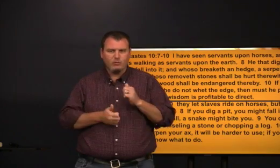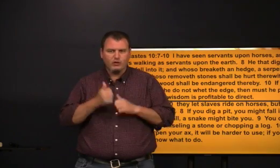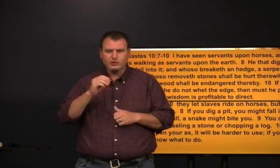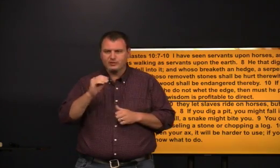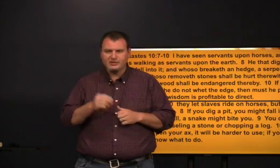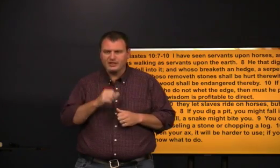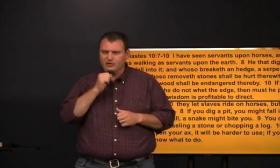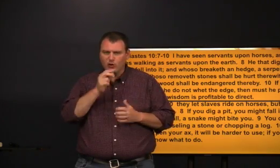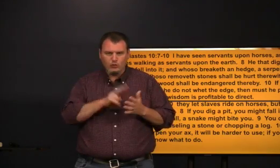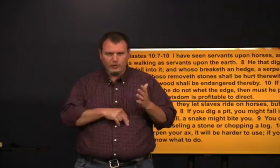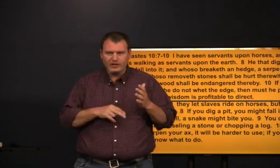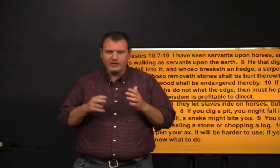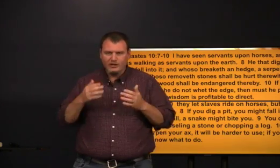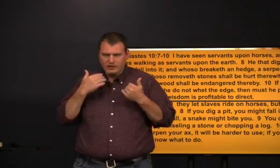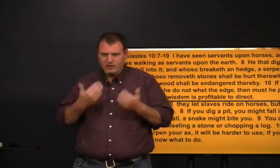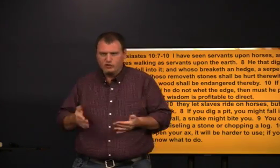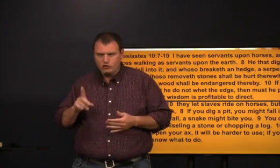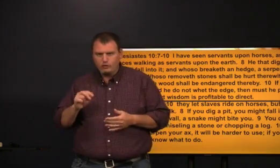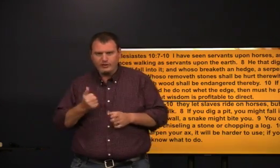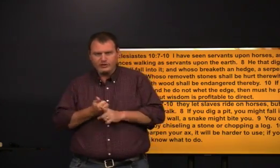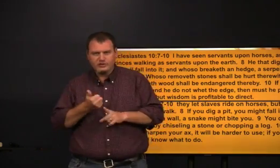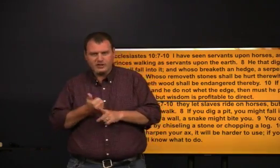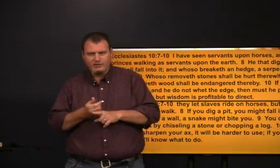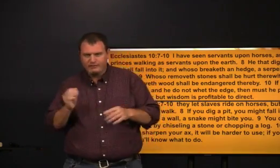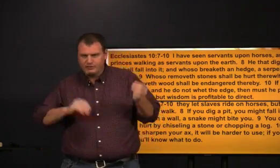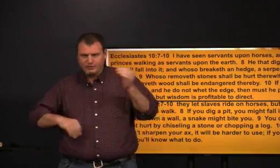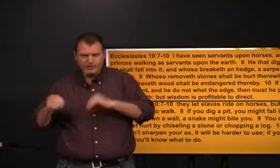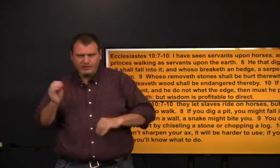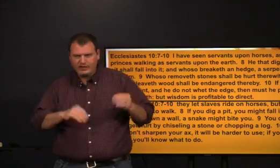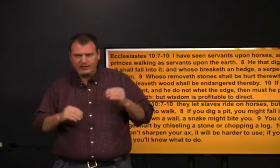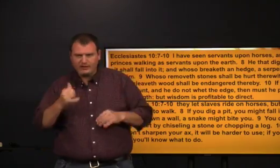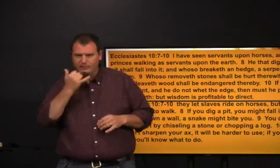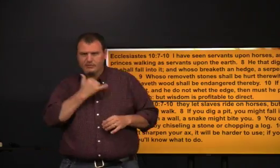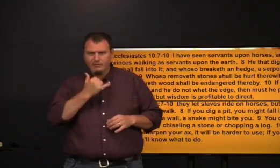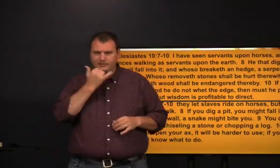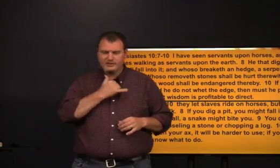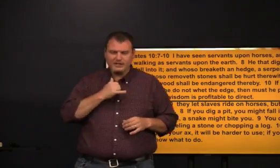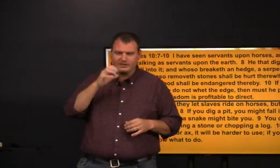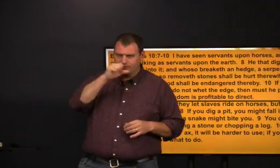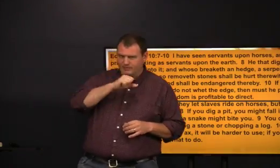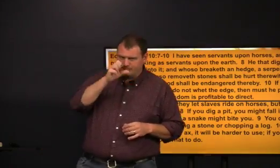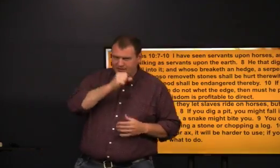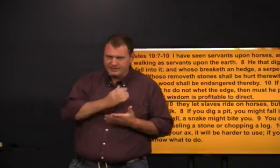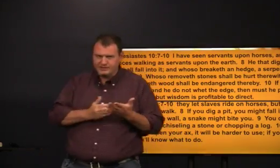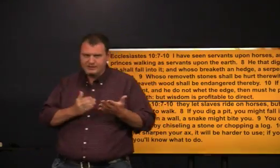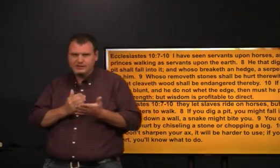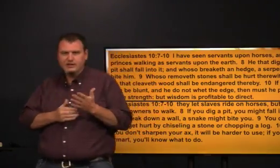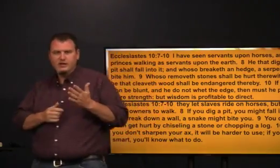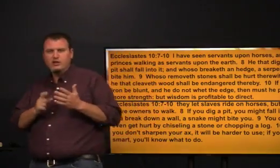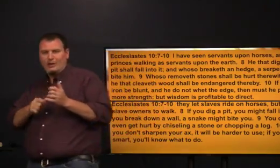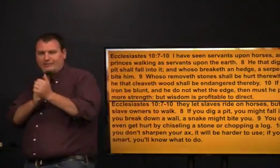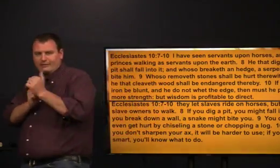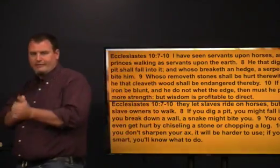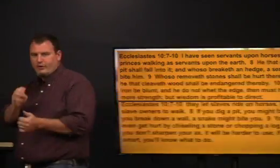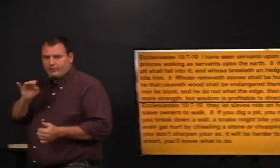Most percent don't read, do it yourself. Just put it together, make mistakes, pieces. You have to follow the